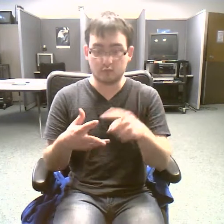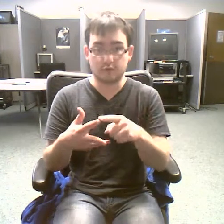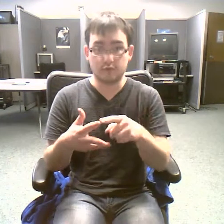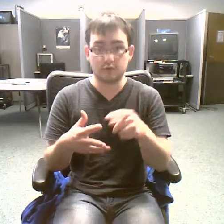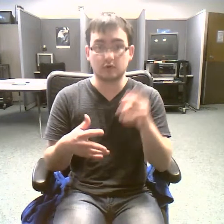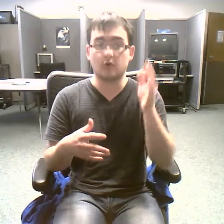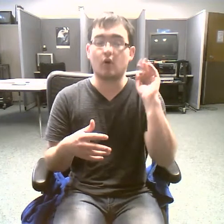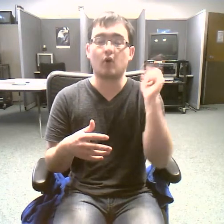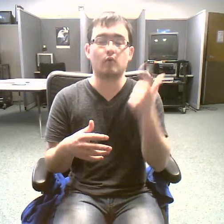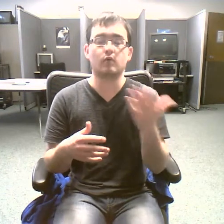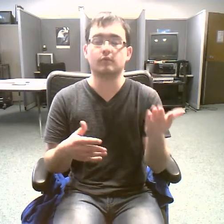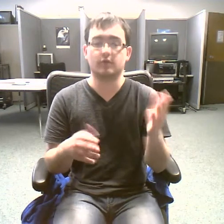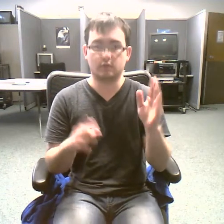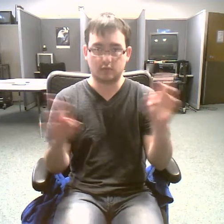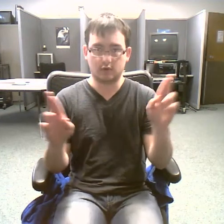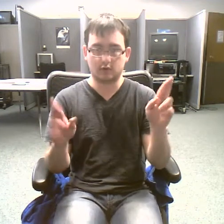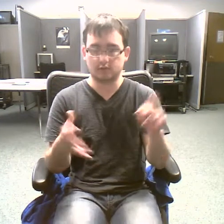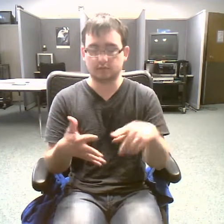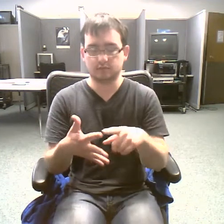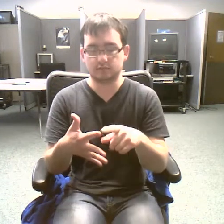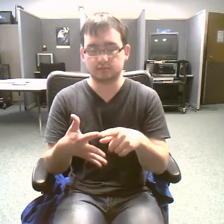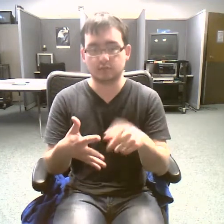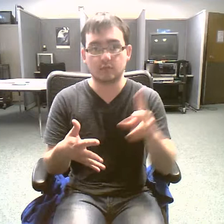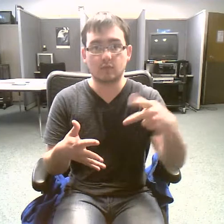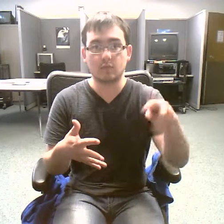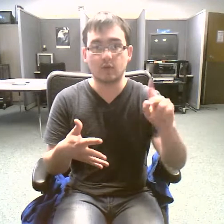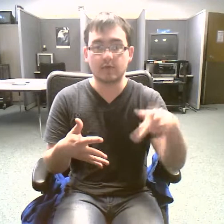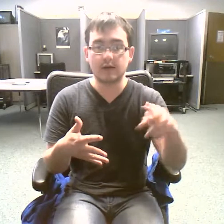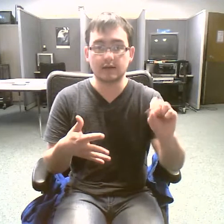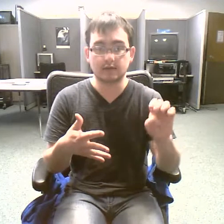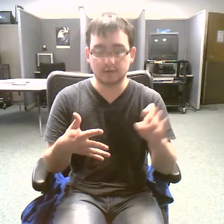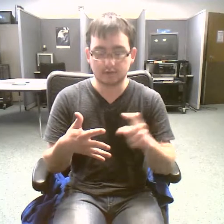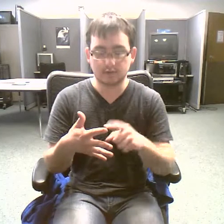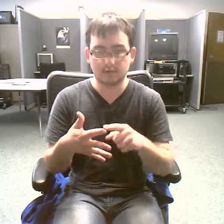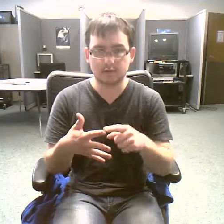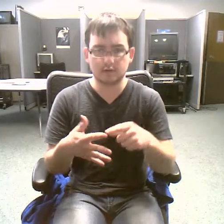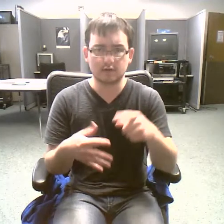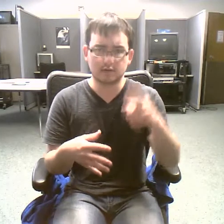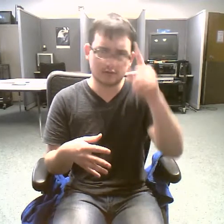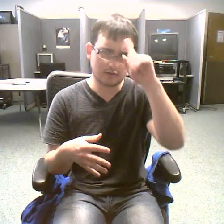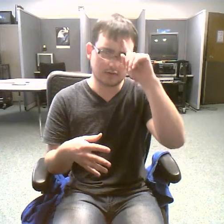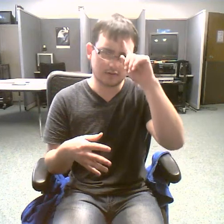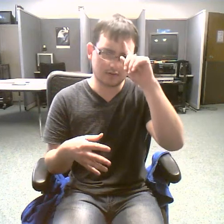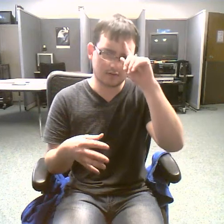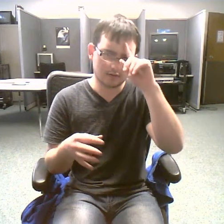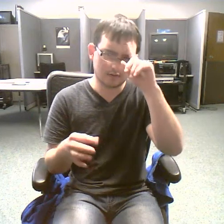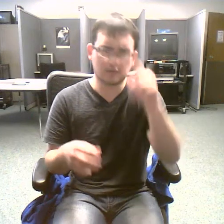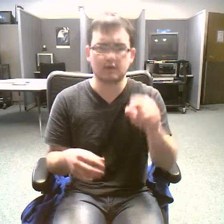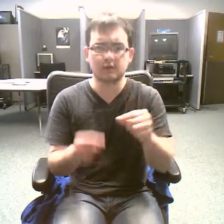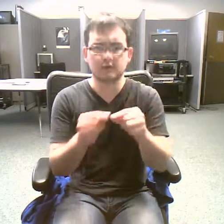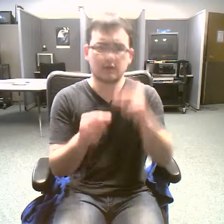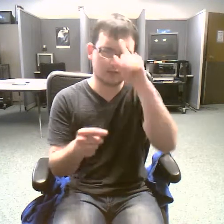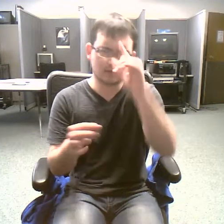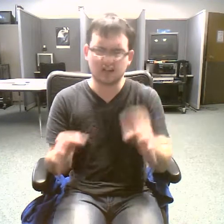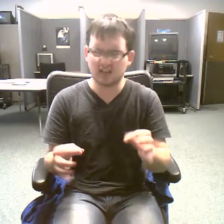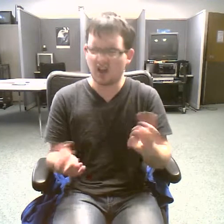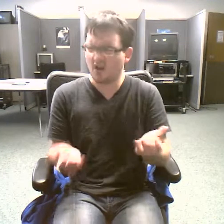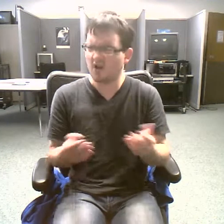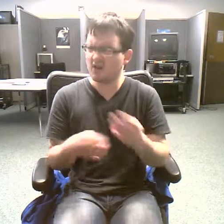is prophase. A cell gets the idea that it's time to divide. First, it has to get everything ready. You need to